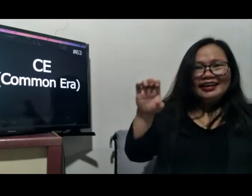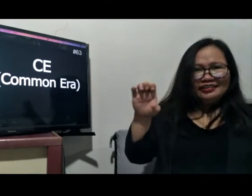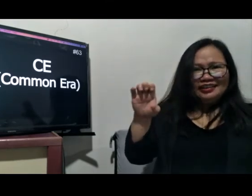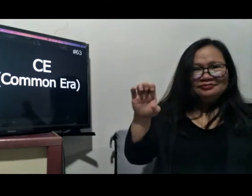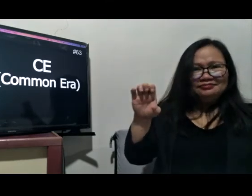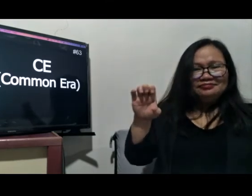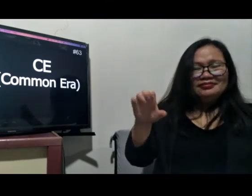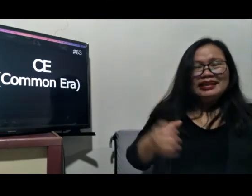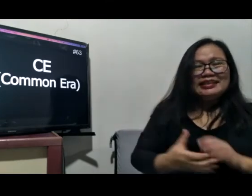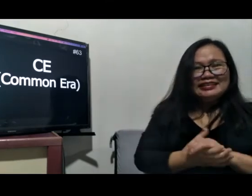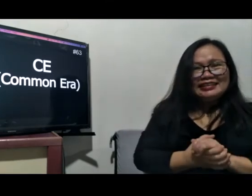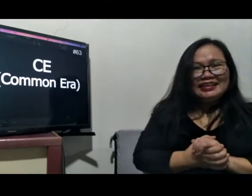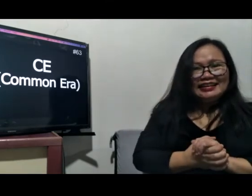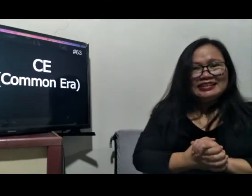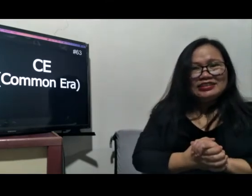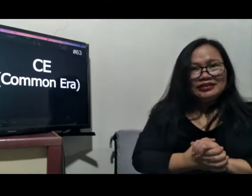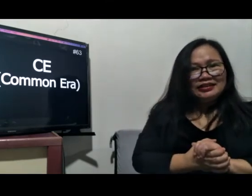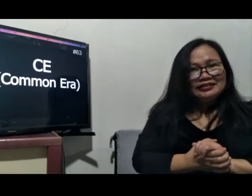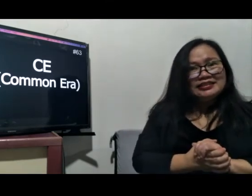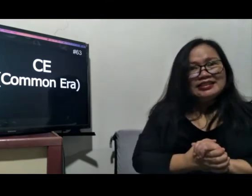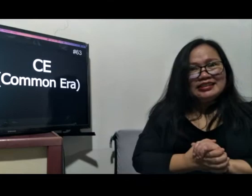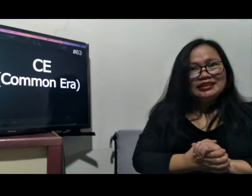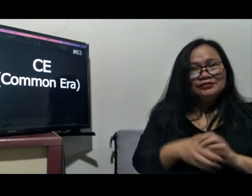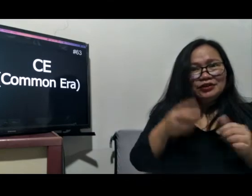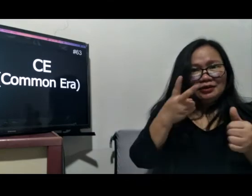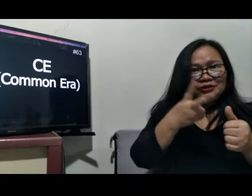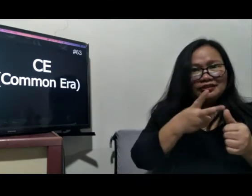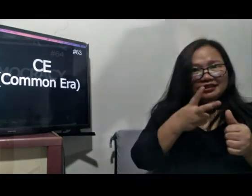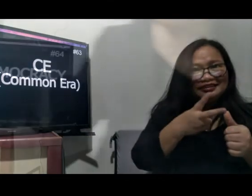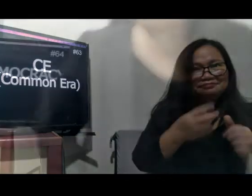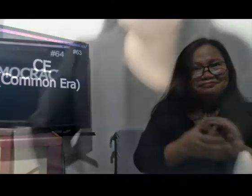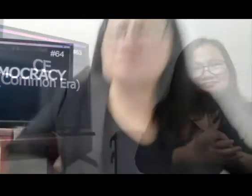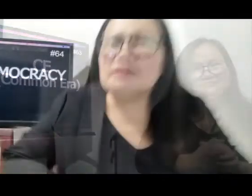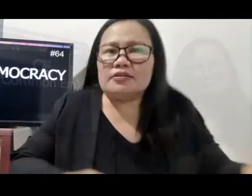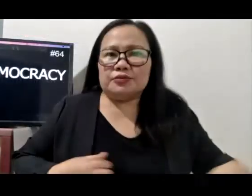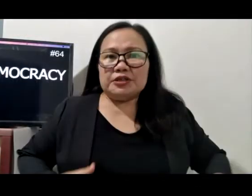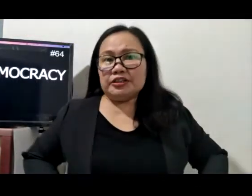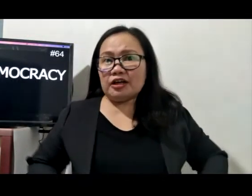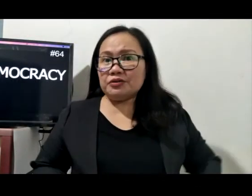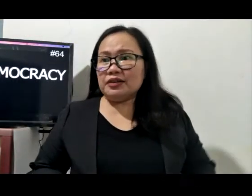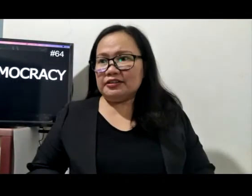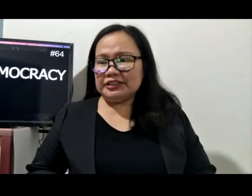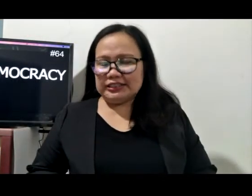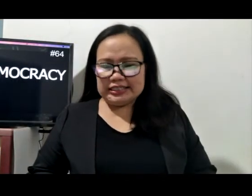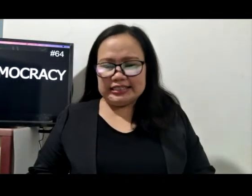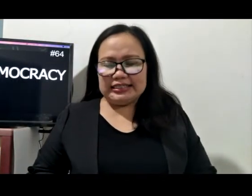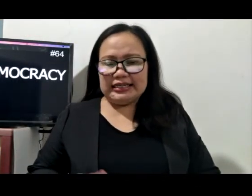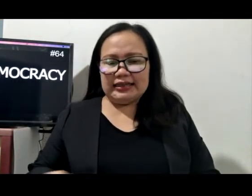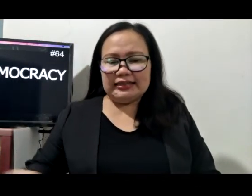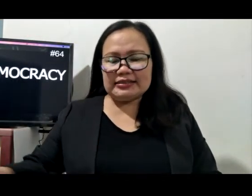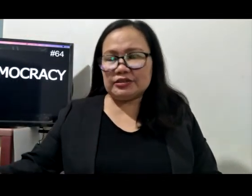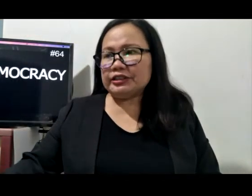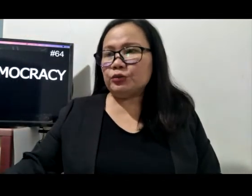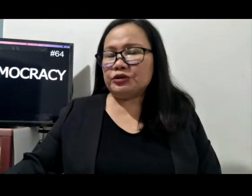era. That ends our letter C vocabulary. So we are now on letter D. Let's start with the